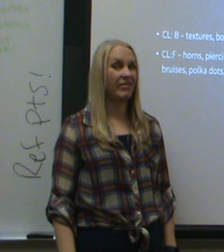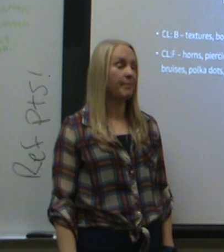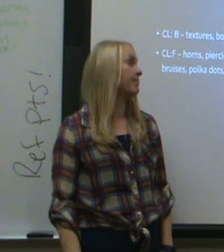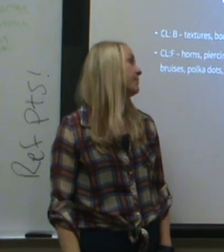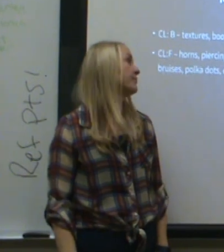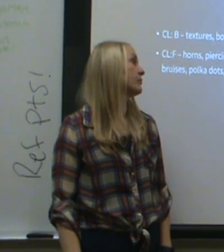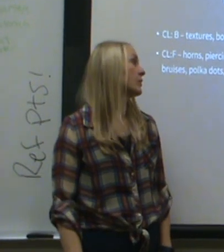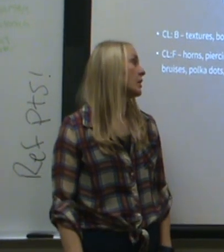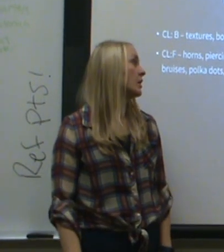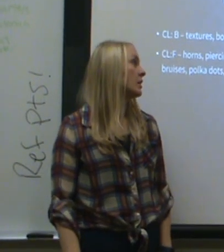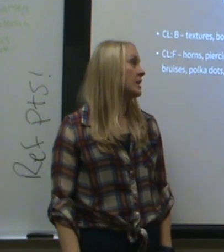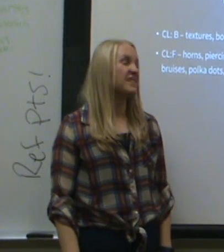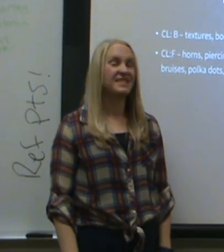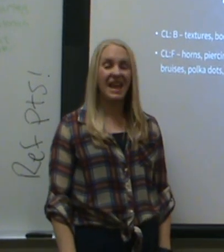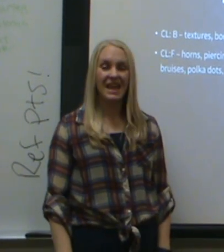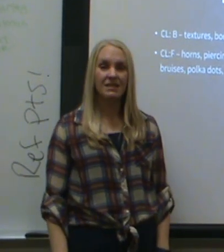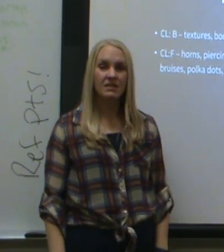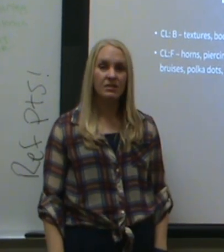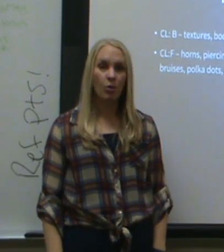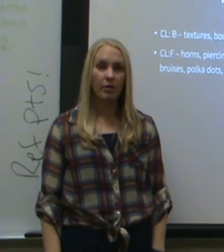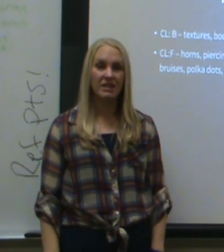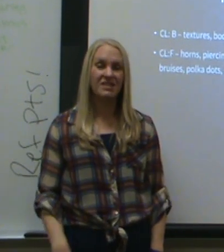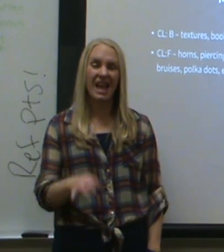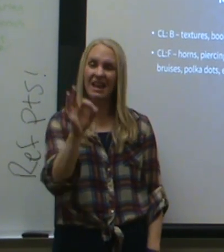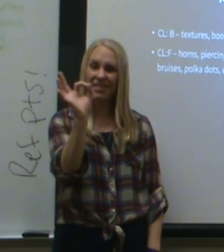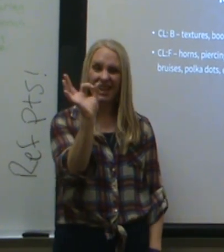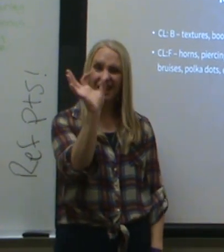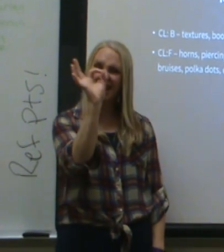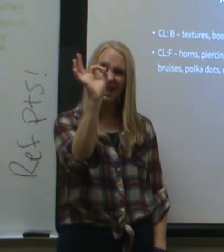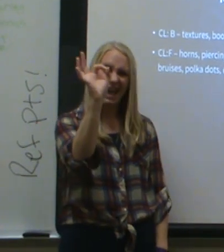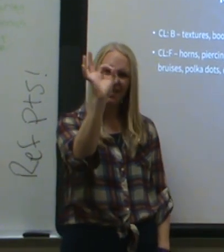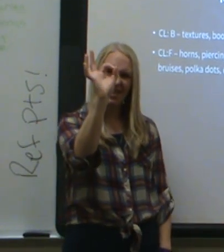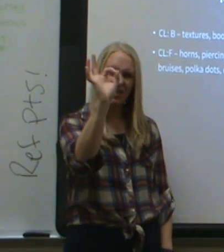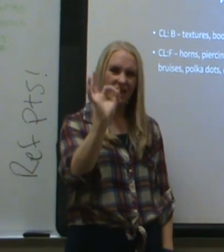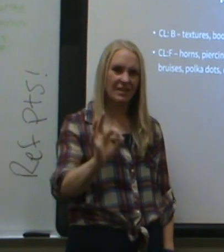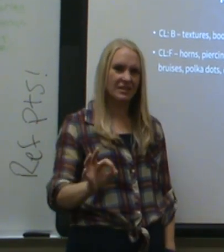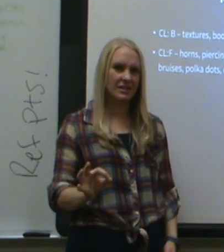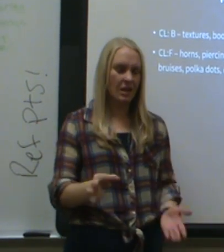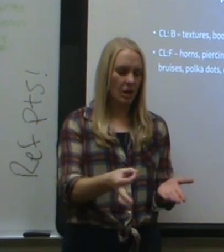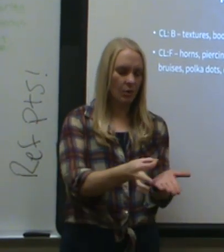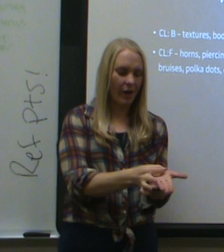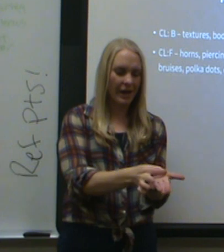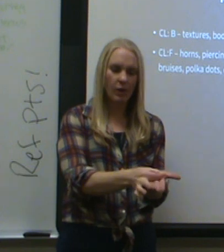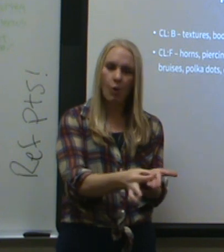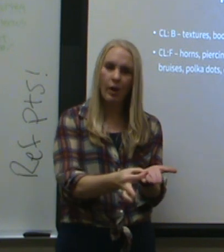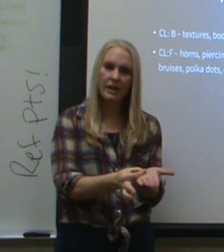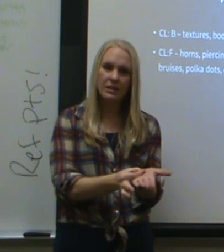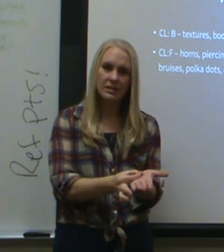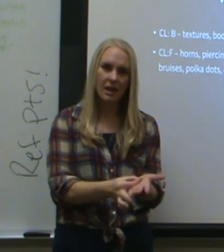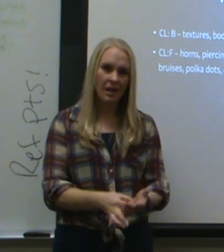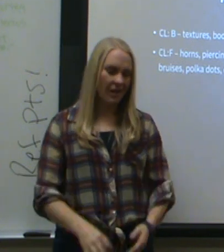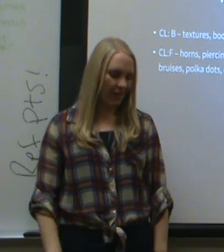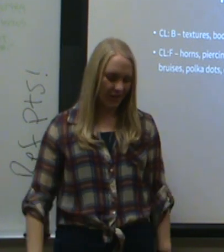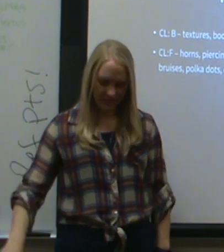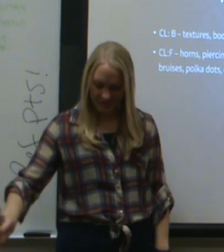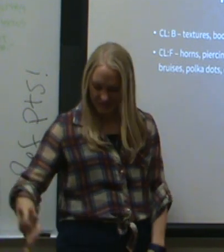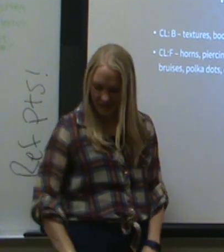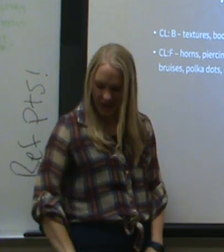them. Stains, coins, anything that looks like this, right? Coins. I've got a